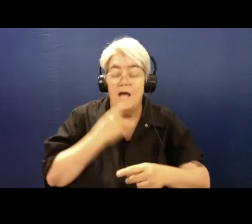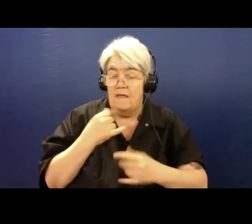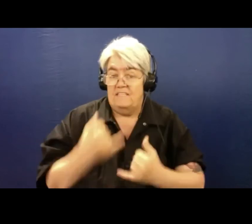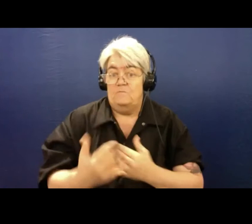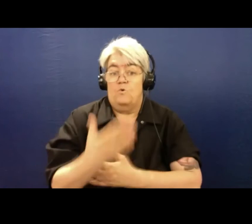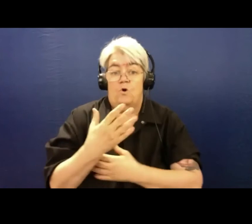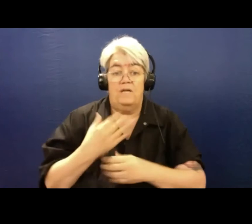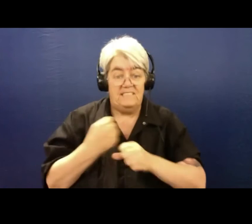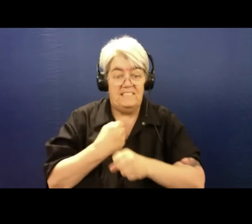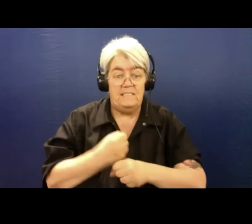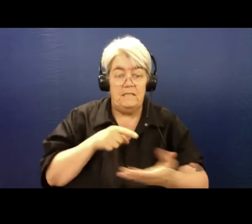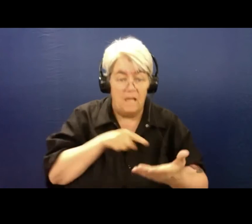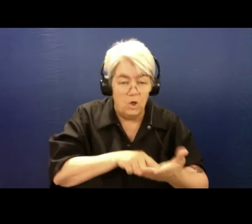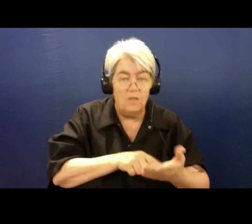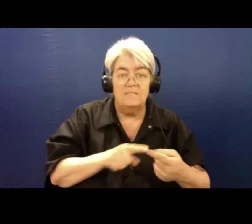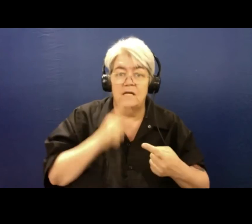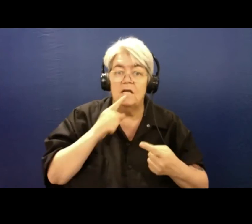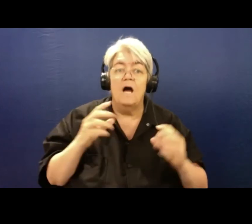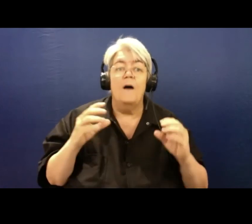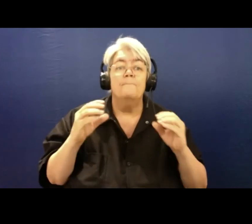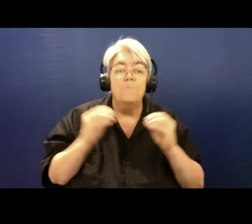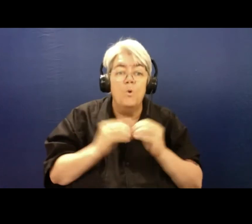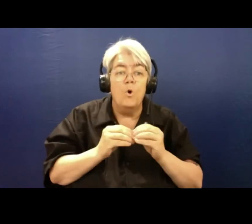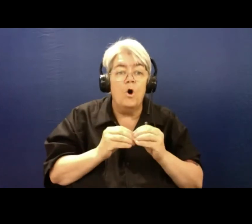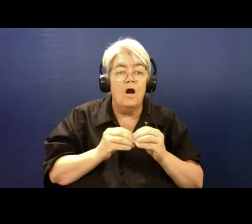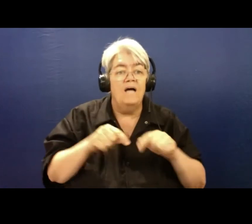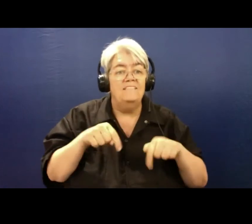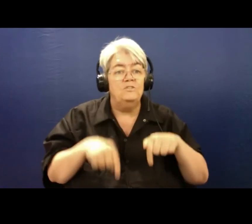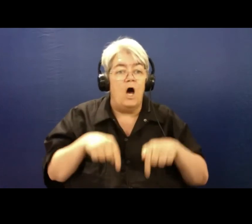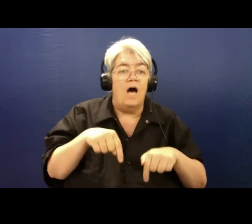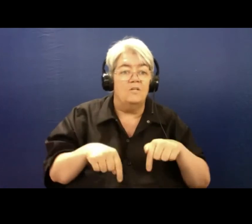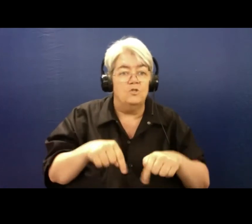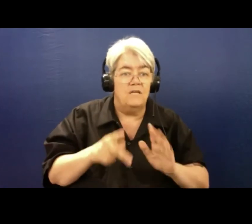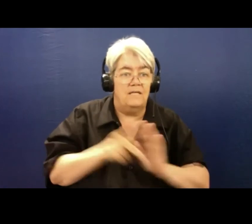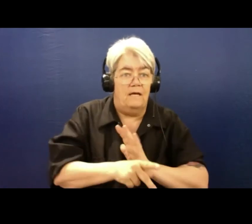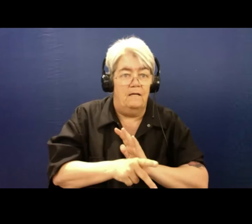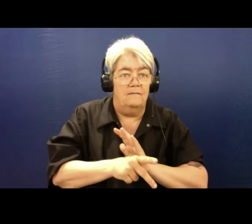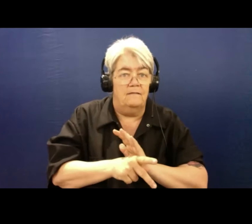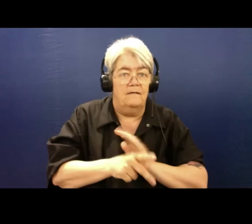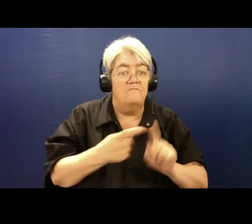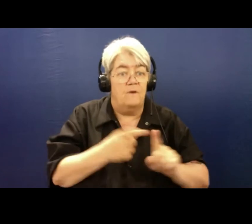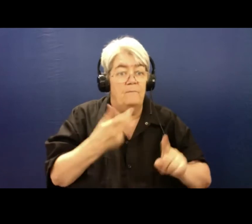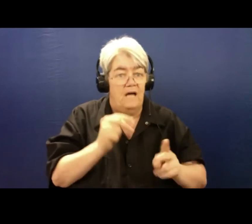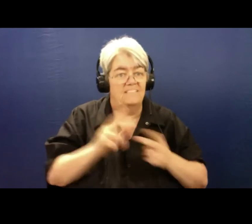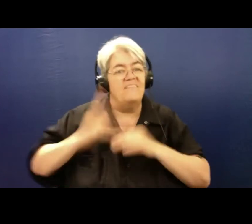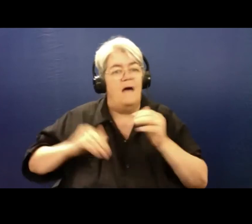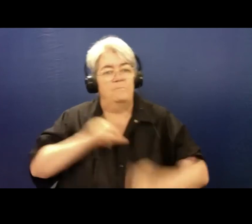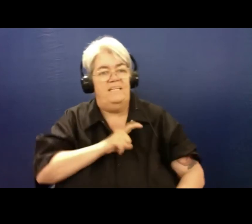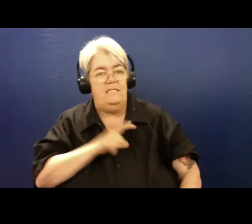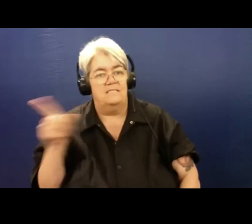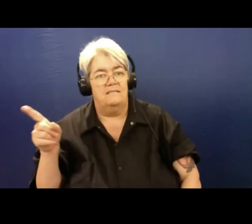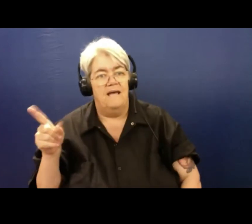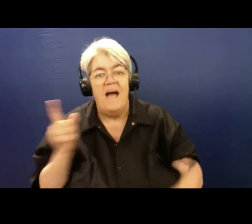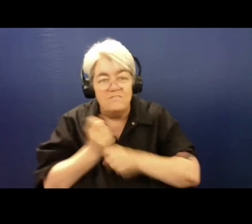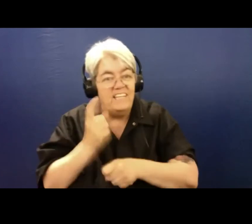are more toddlers killed in this country than police every year through gun violence. I mean, there's just got to be some